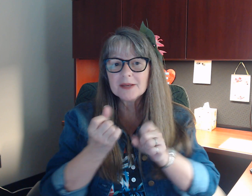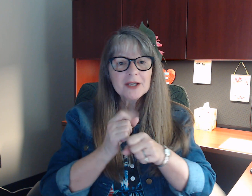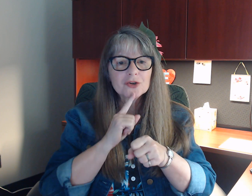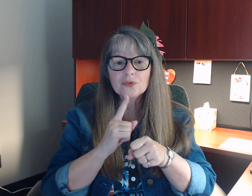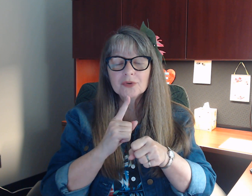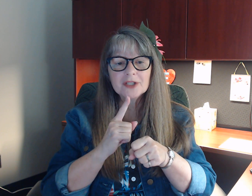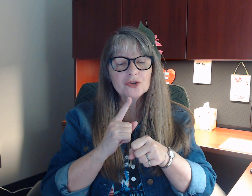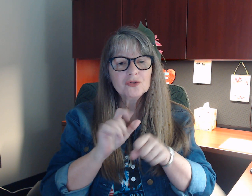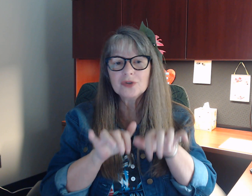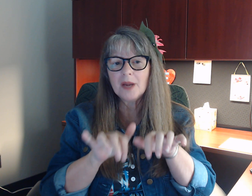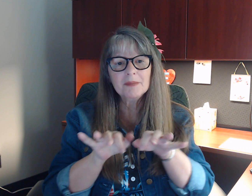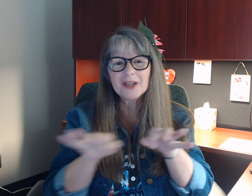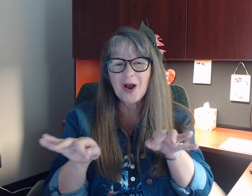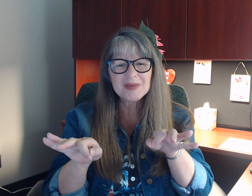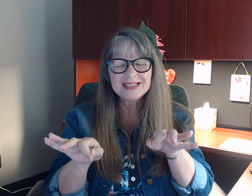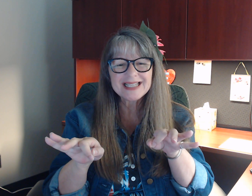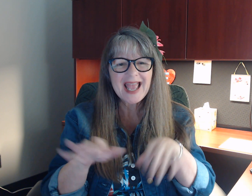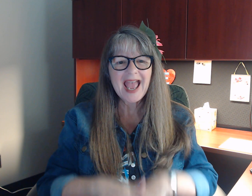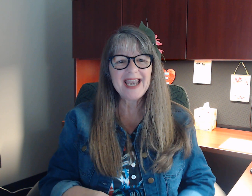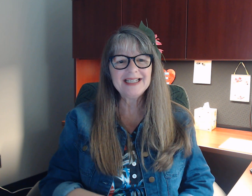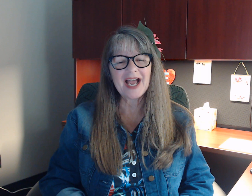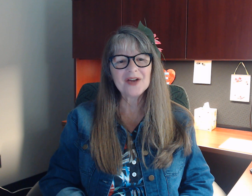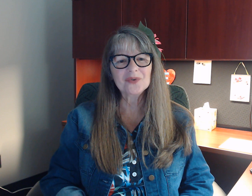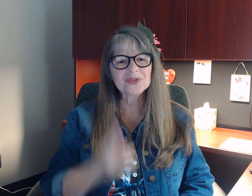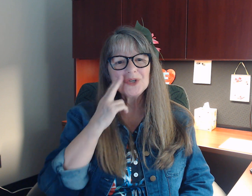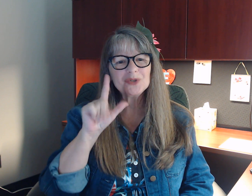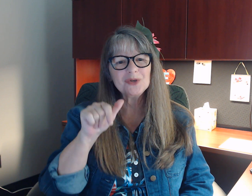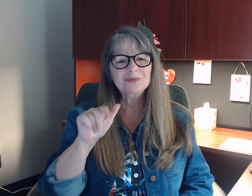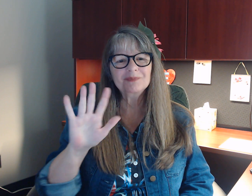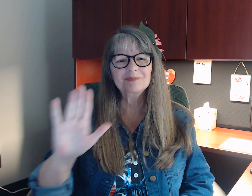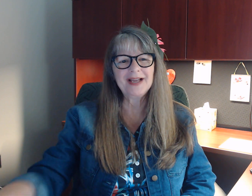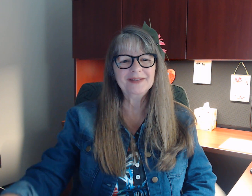make sure that you type them in the comments, and I will see you soon. Bye.